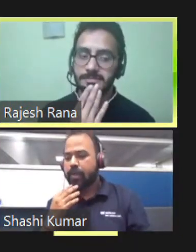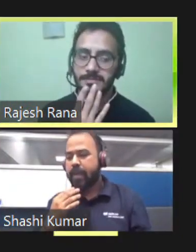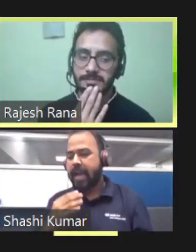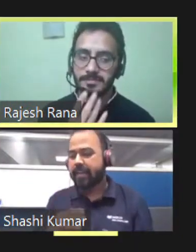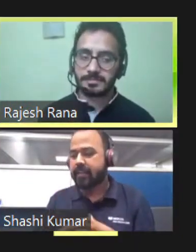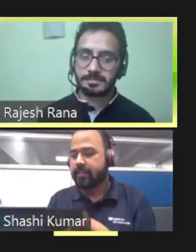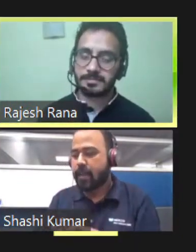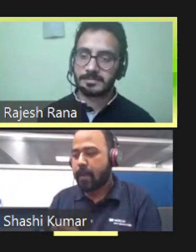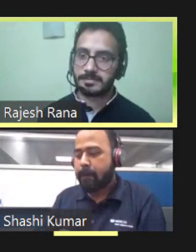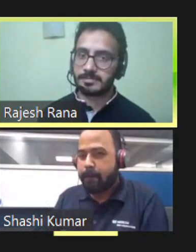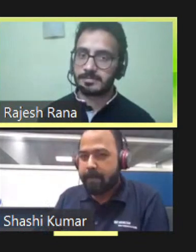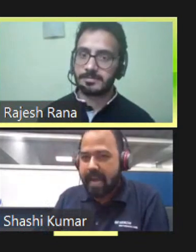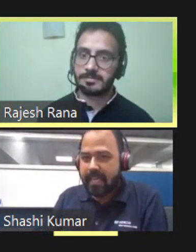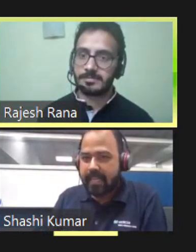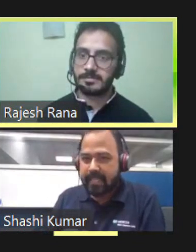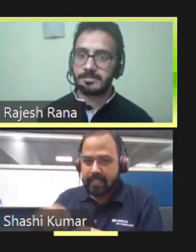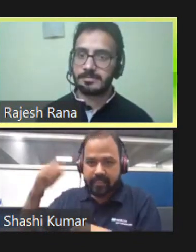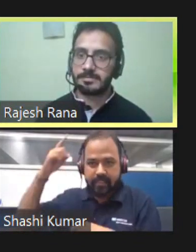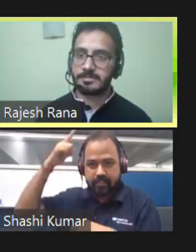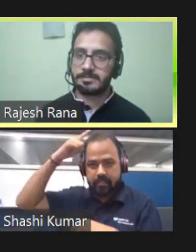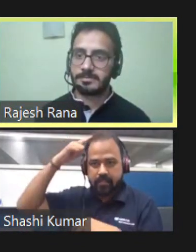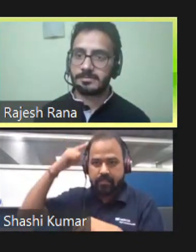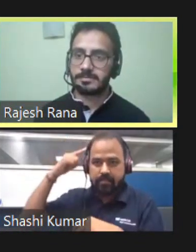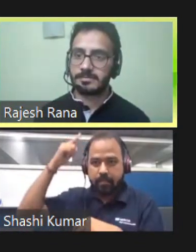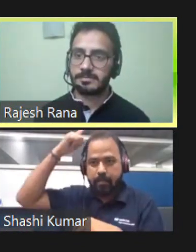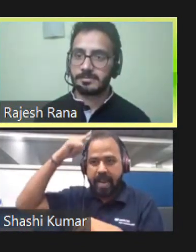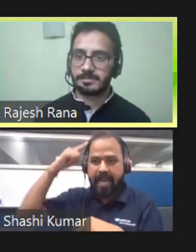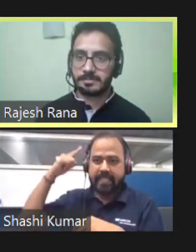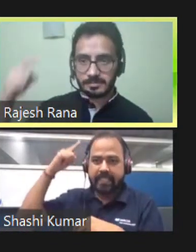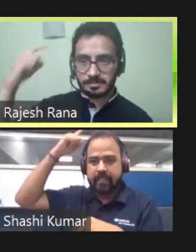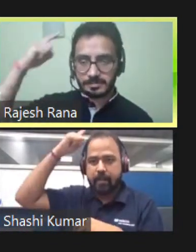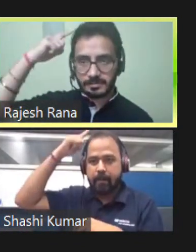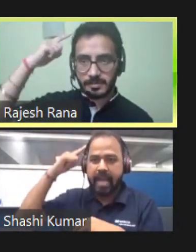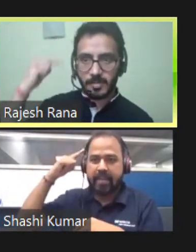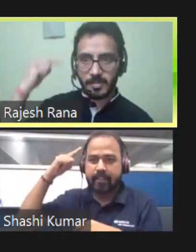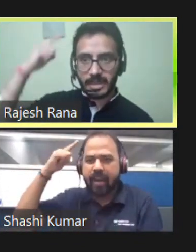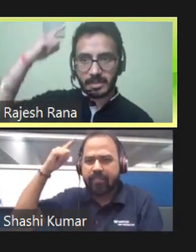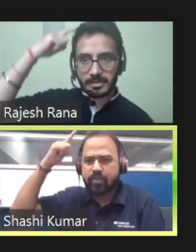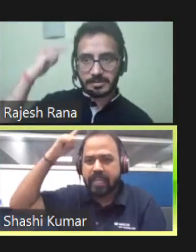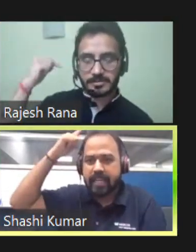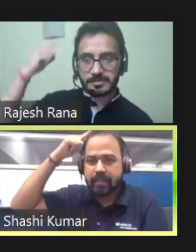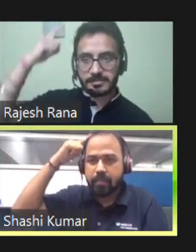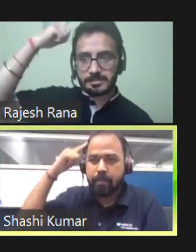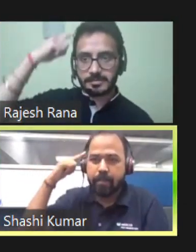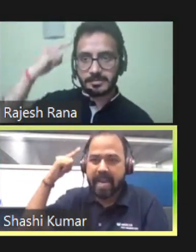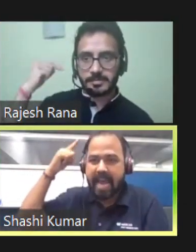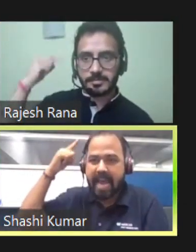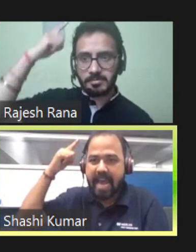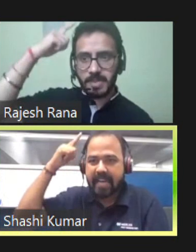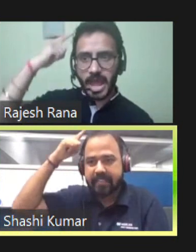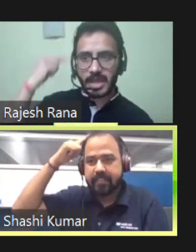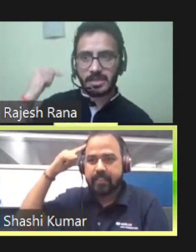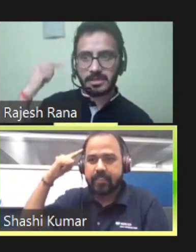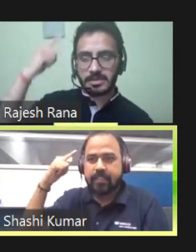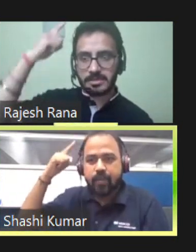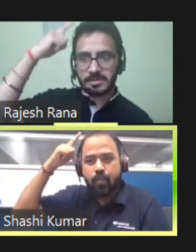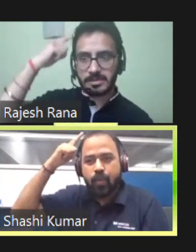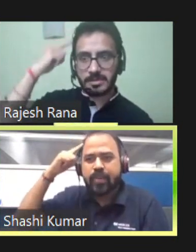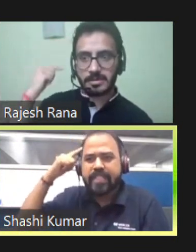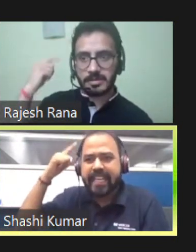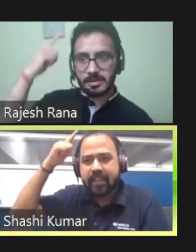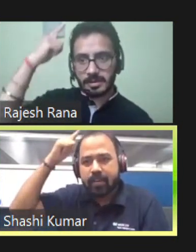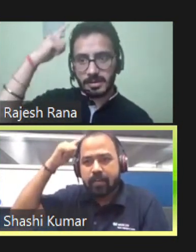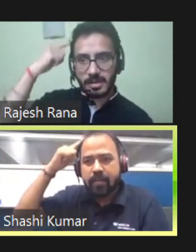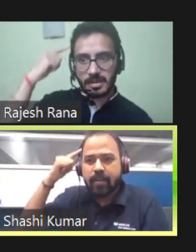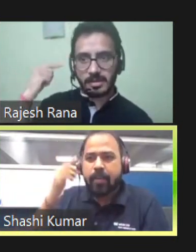How to say black? Black is black. You have to say like black. What